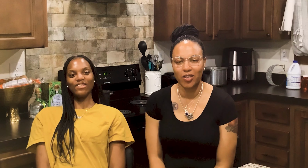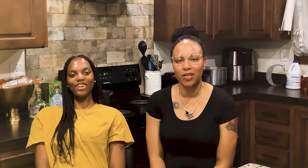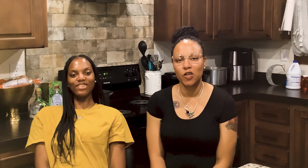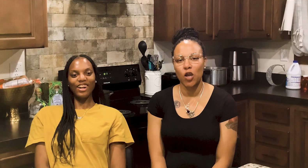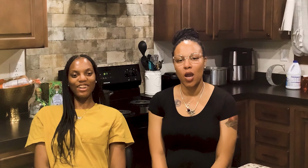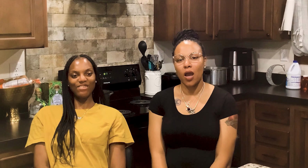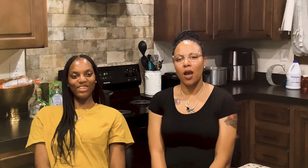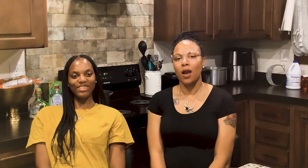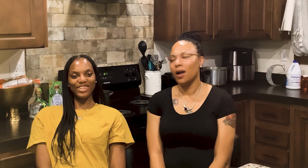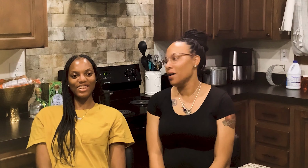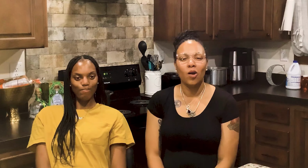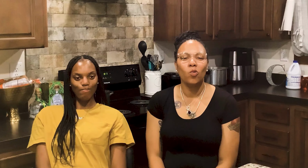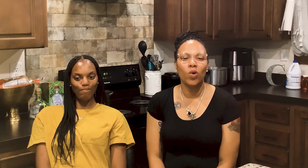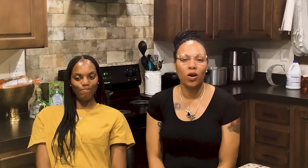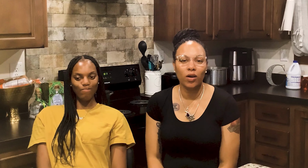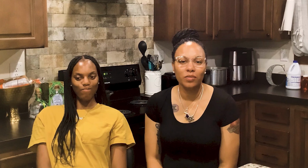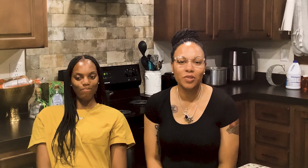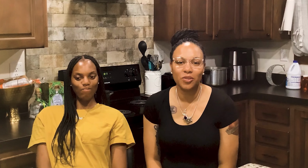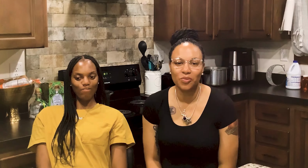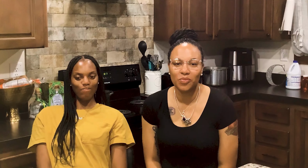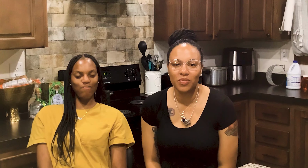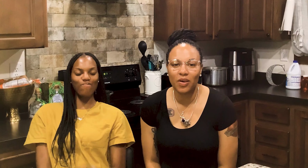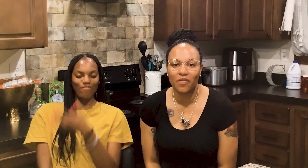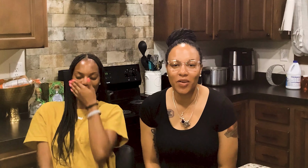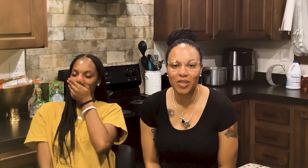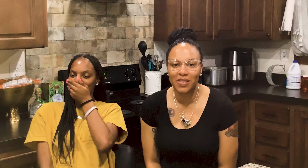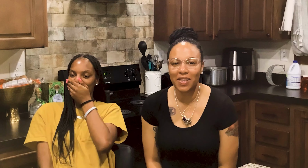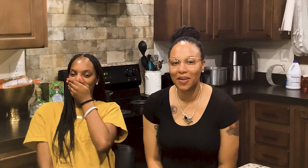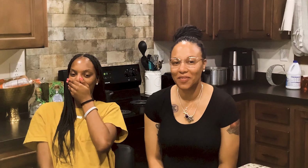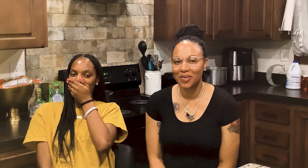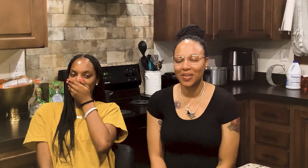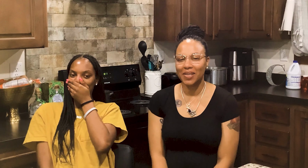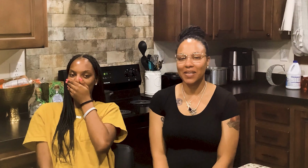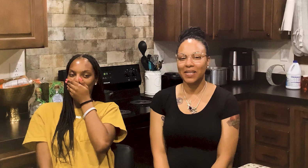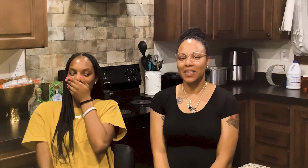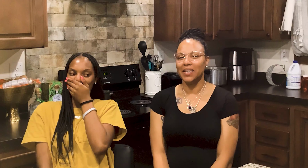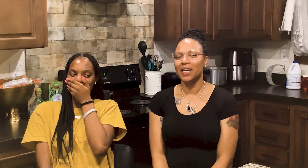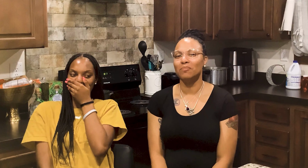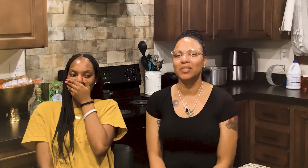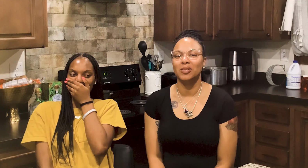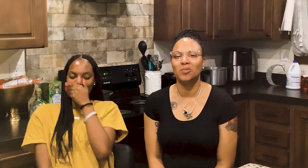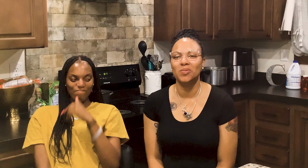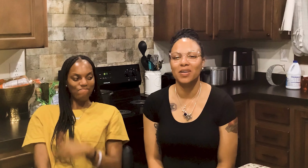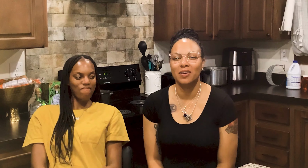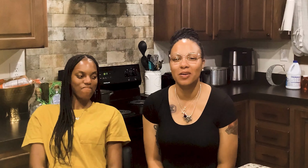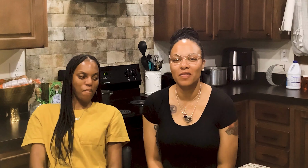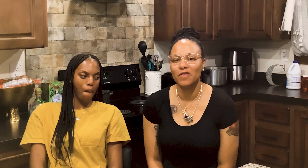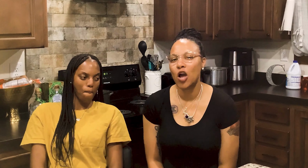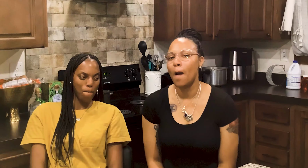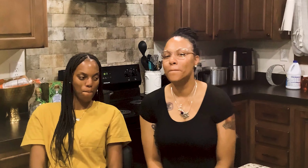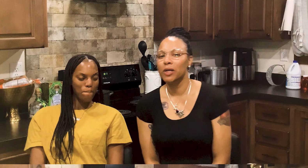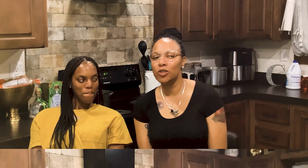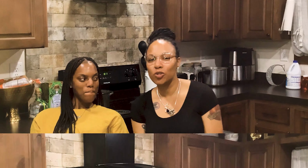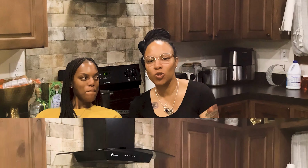here. Welcome to the first ever episode of